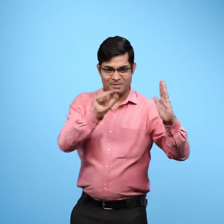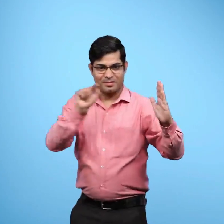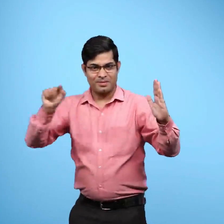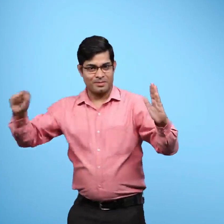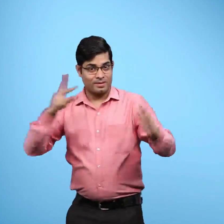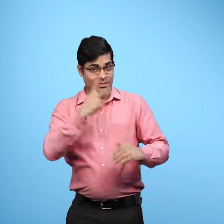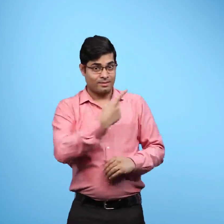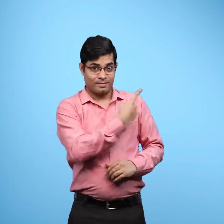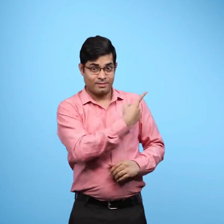equal distance